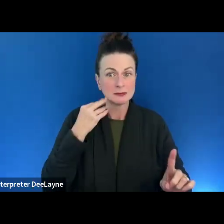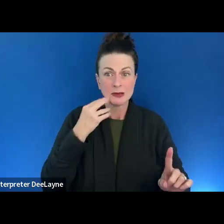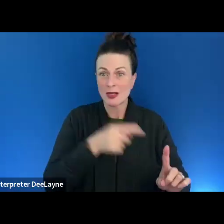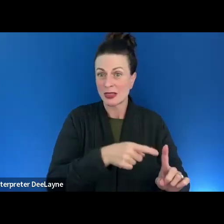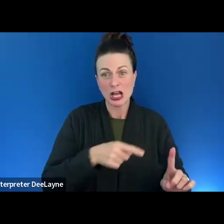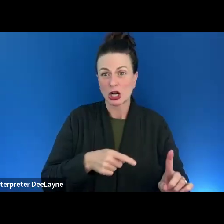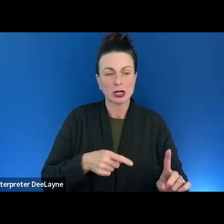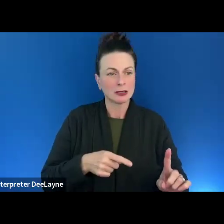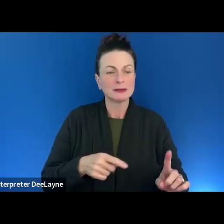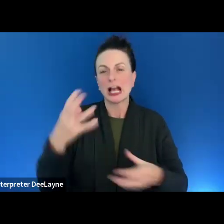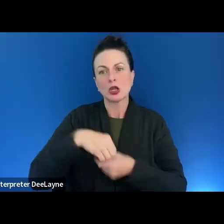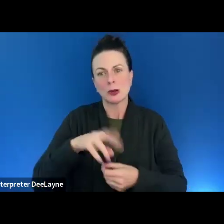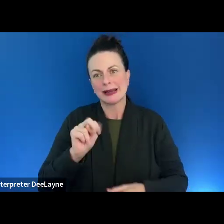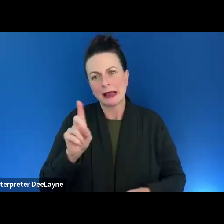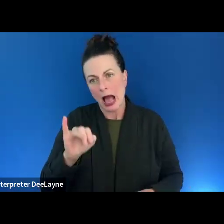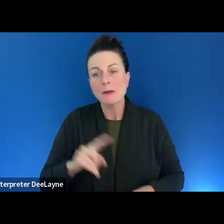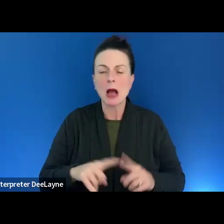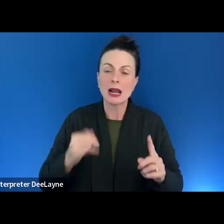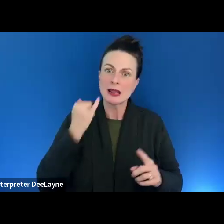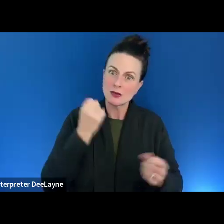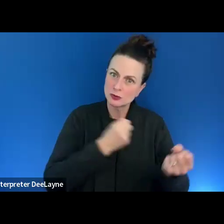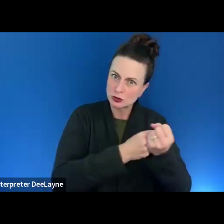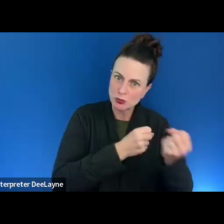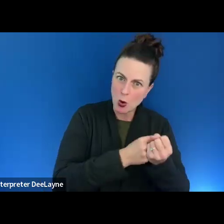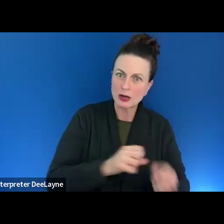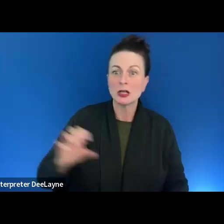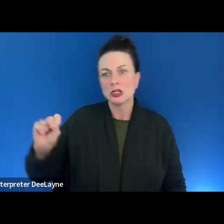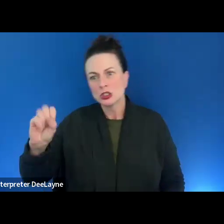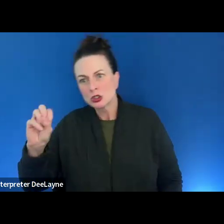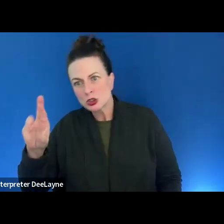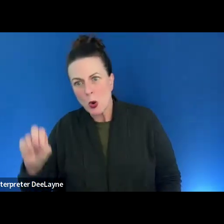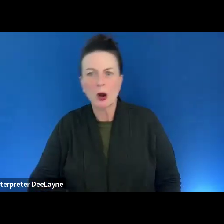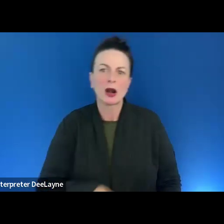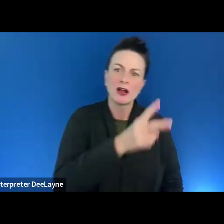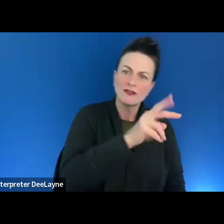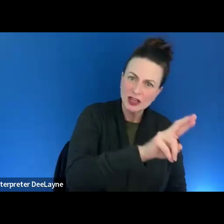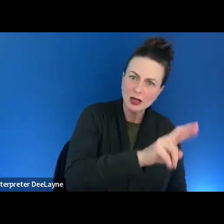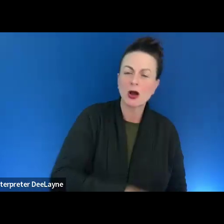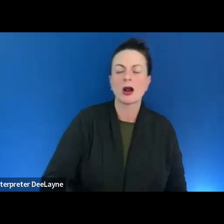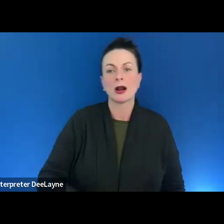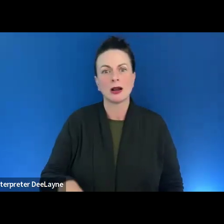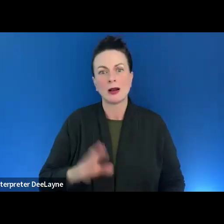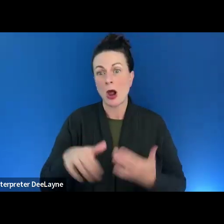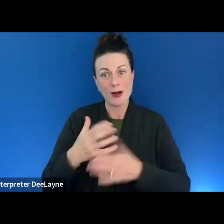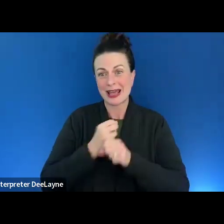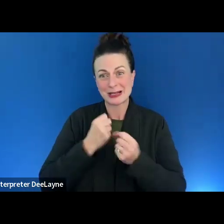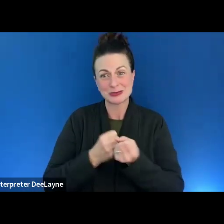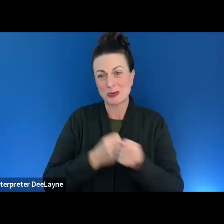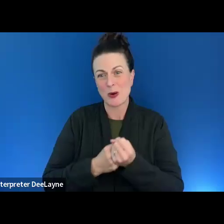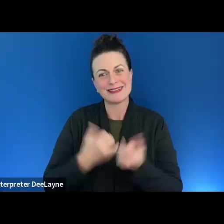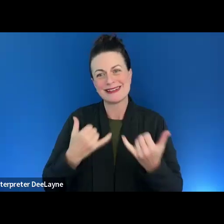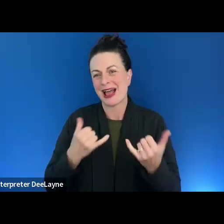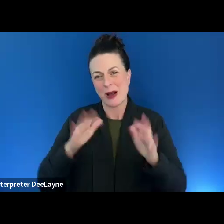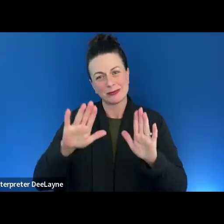trio if we include NDI here. If you can get support from SCORE, from vocational rehab, and we all know that we're all being supported now